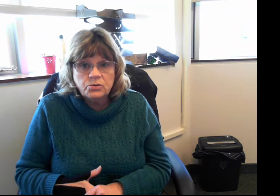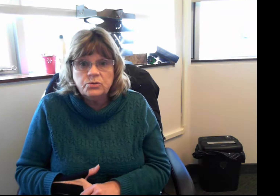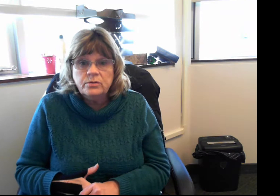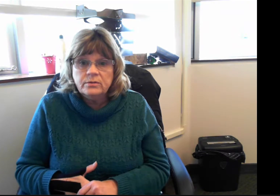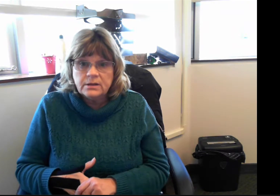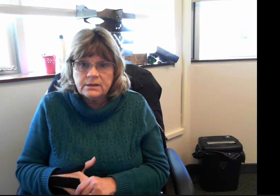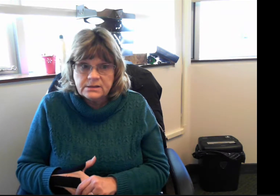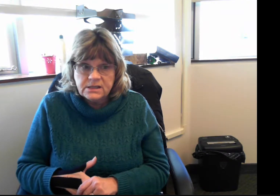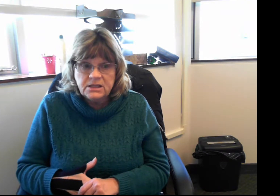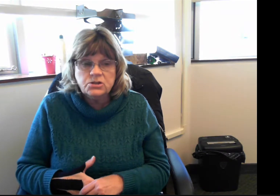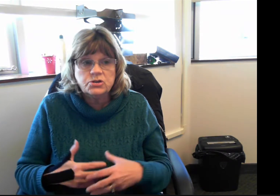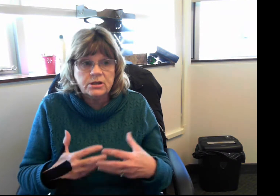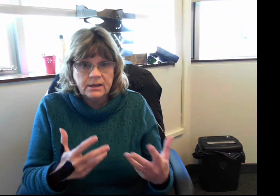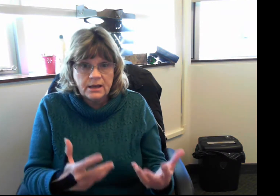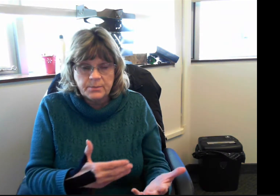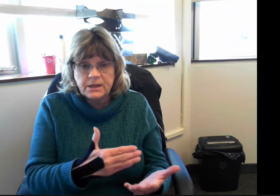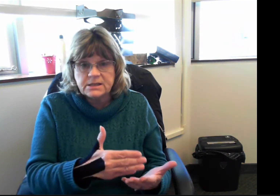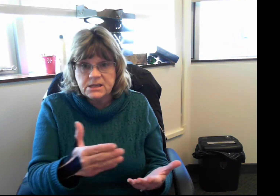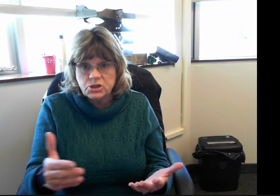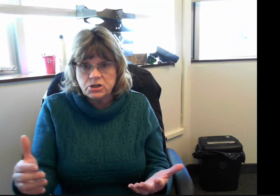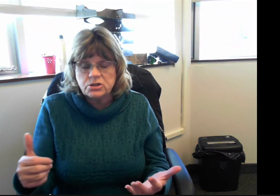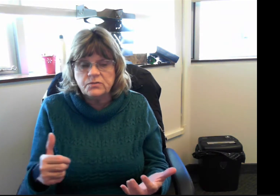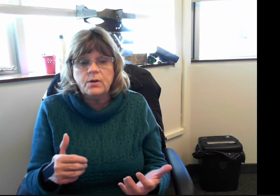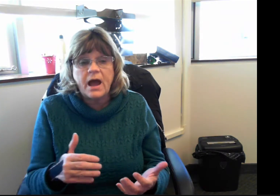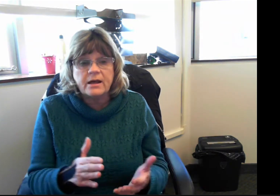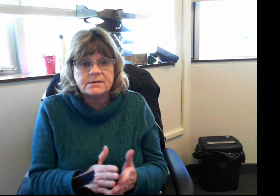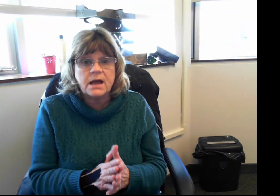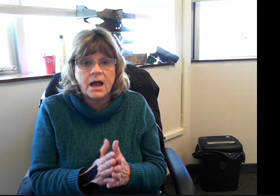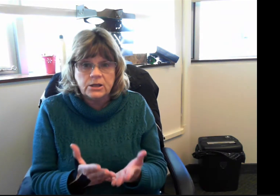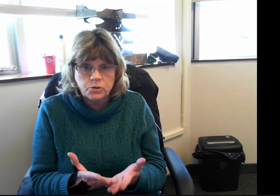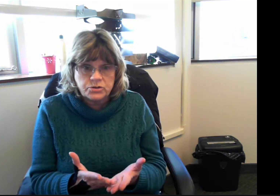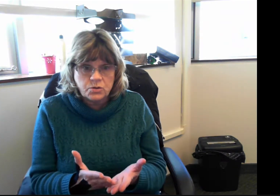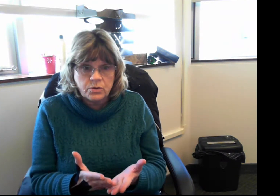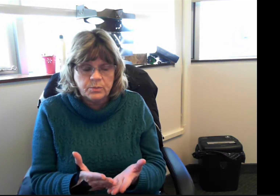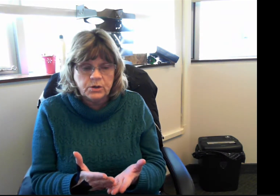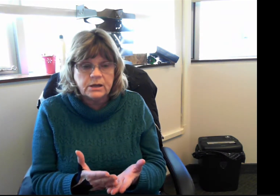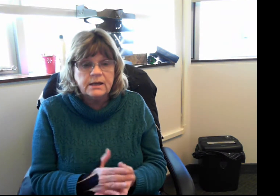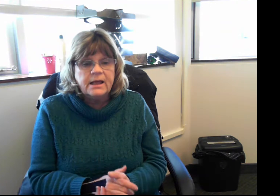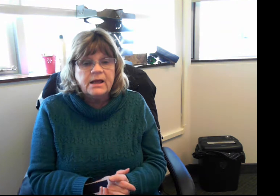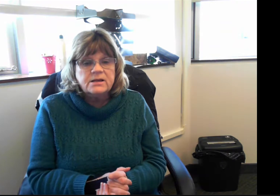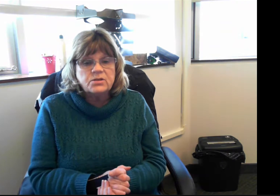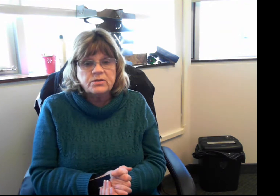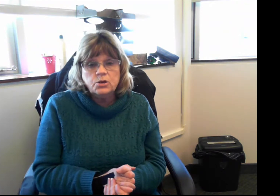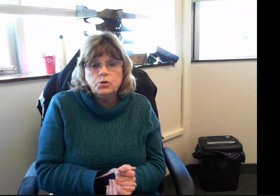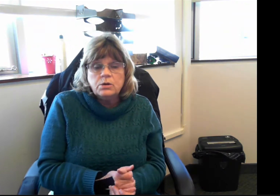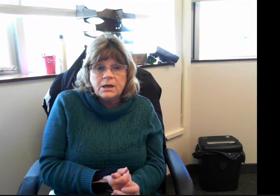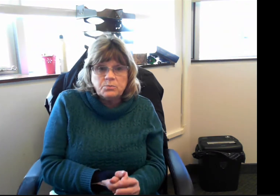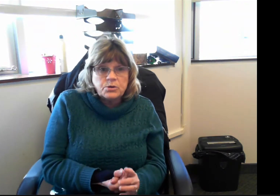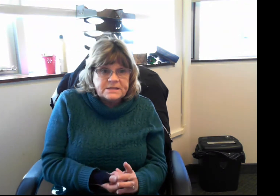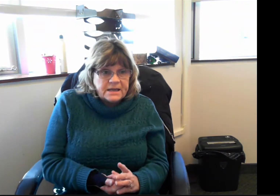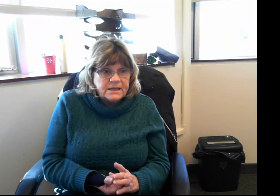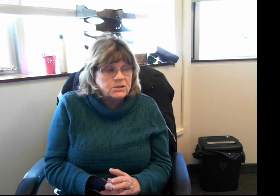to I'm going to teach each of you how to sign your storybook so that you can present it to